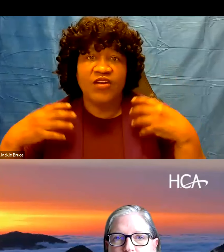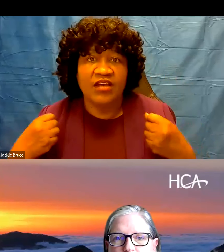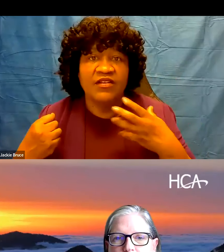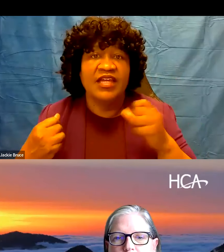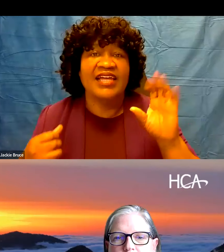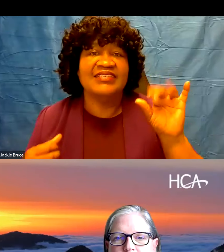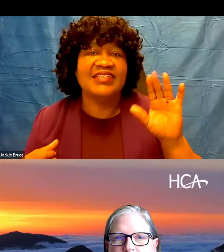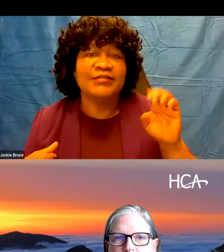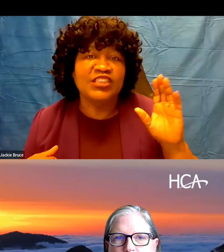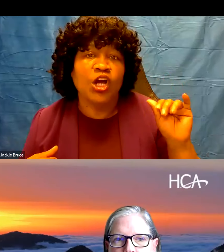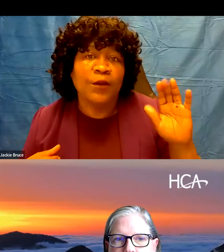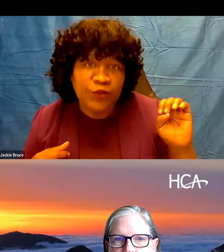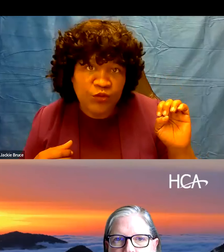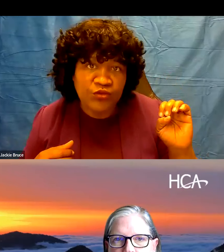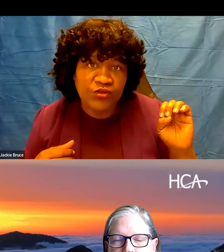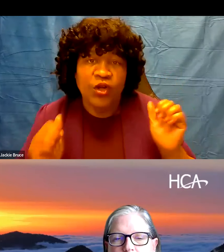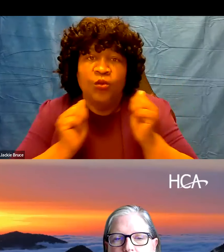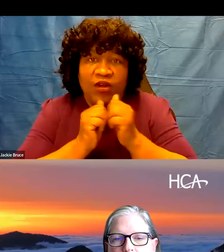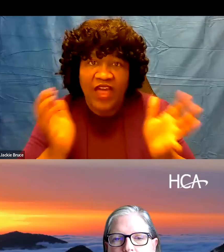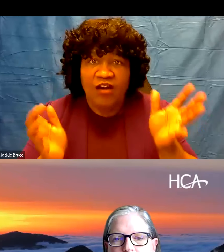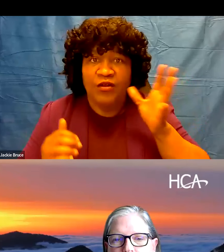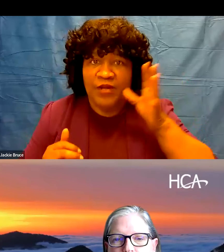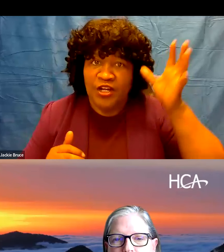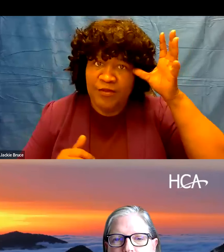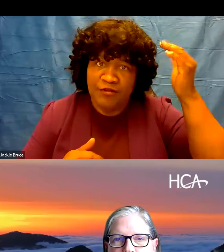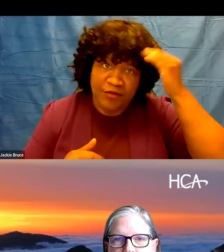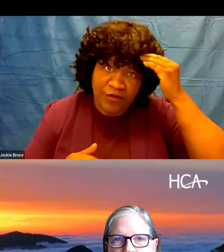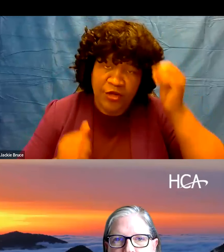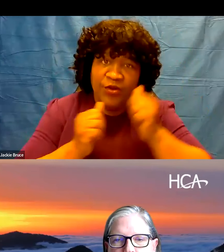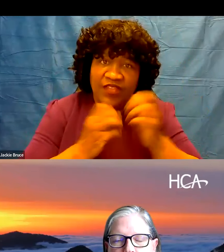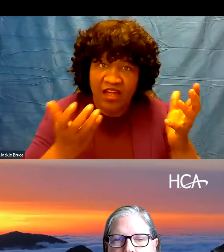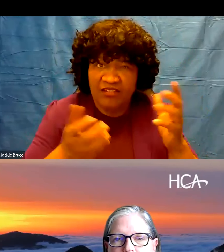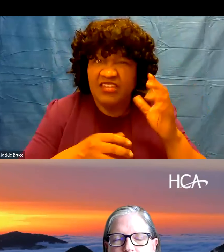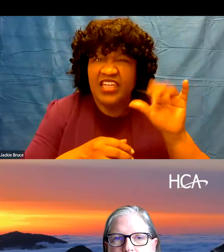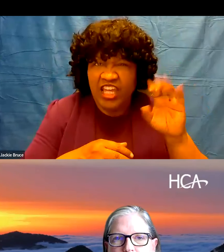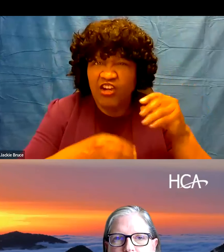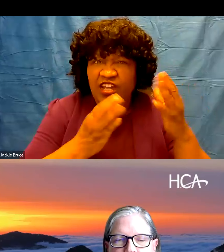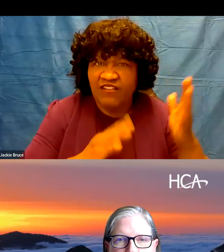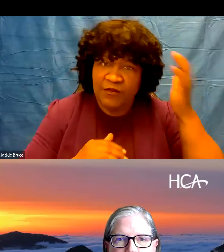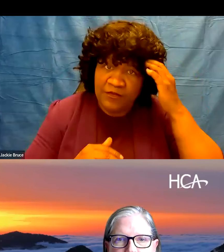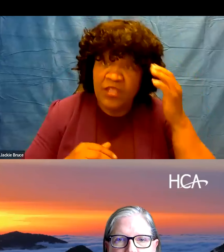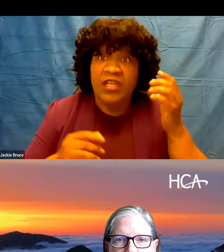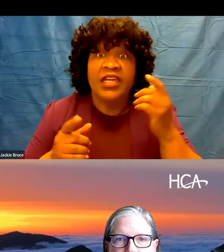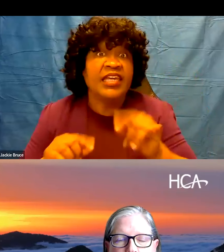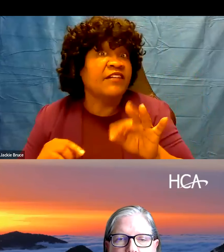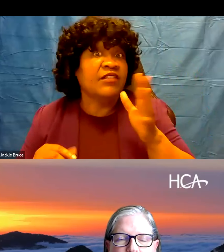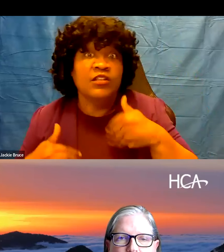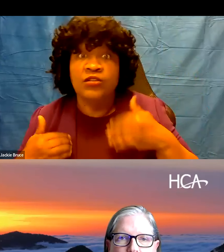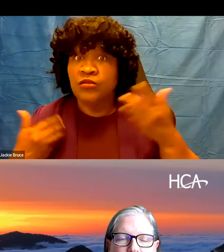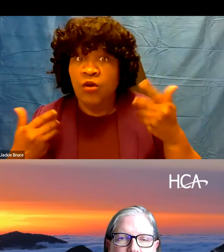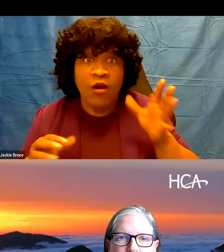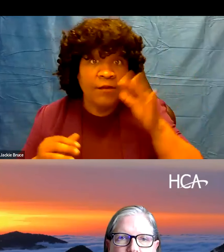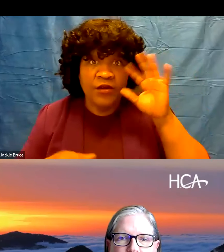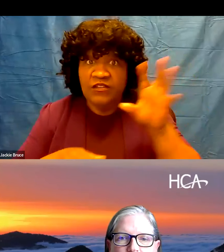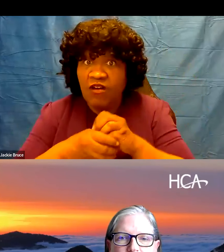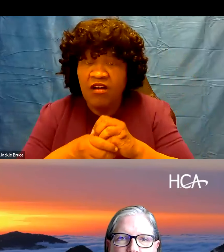use treatment without consent of the parent or caregiver. So when MRSS teams go out and the youth doesn't want the parent involved and they're